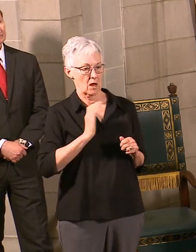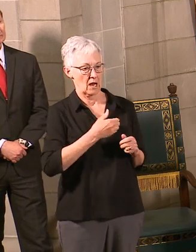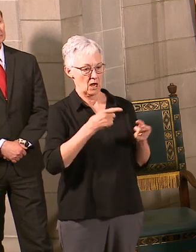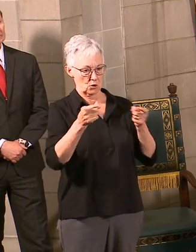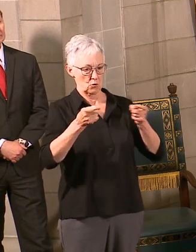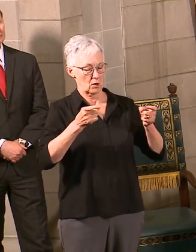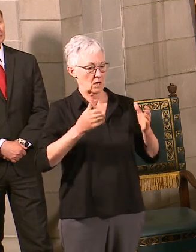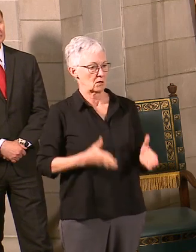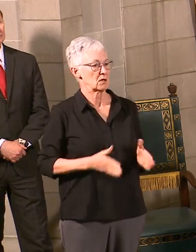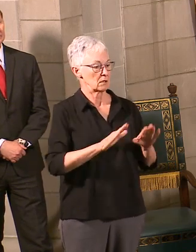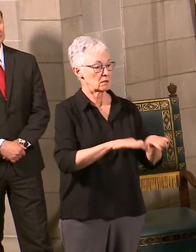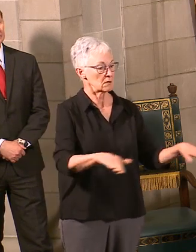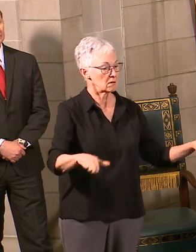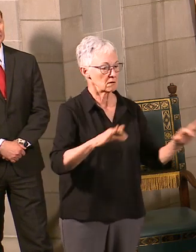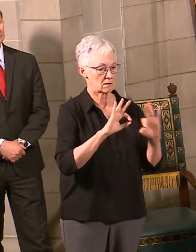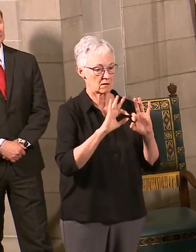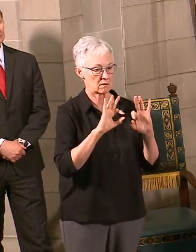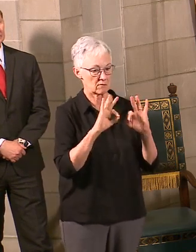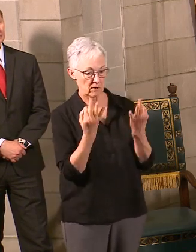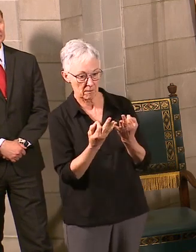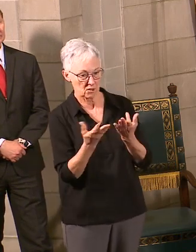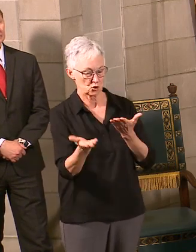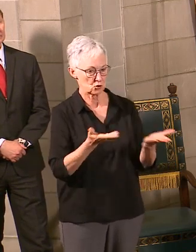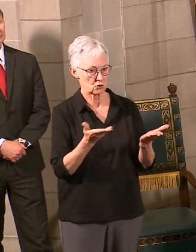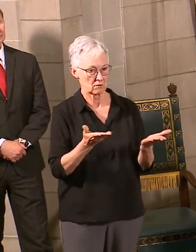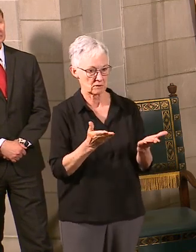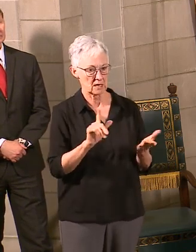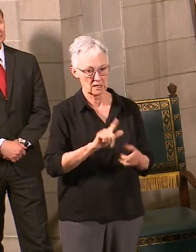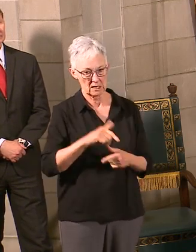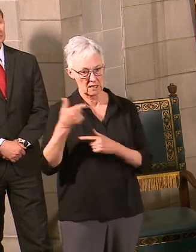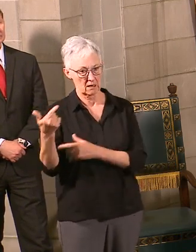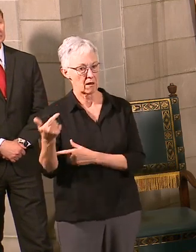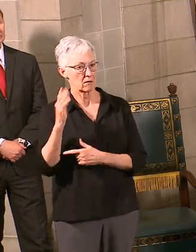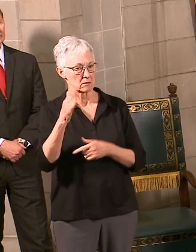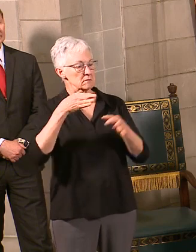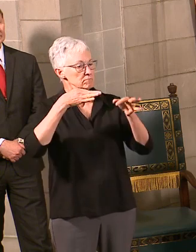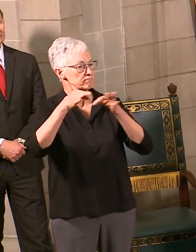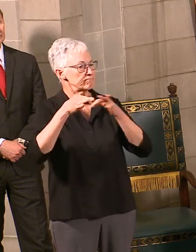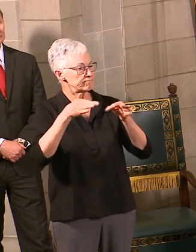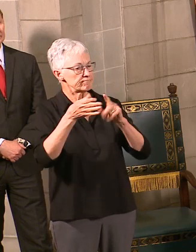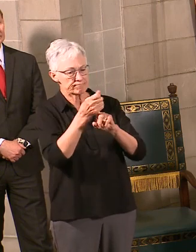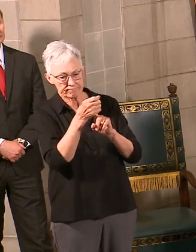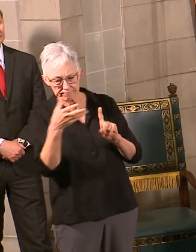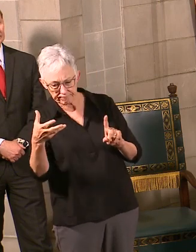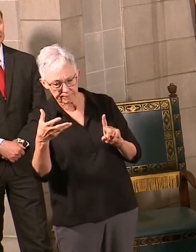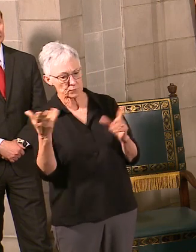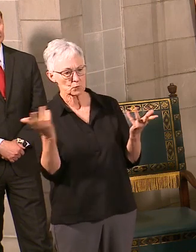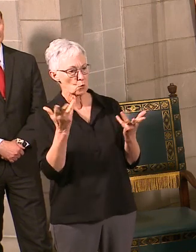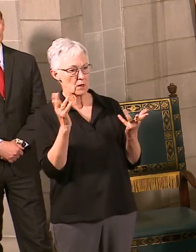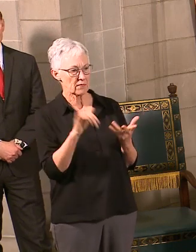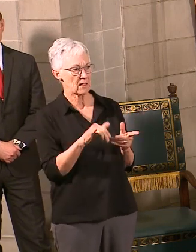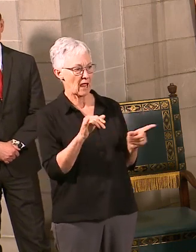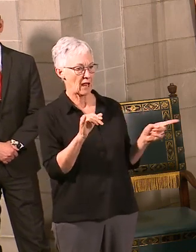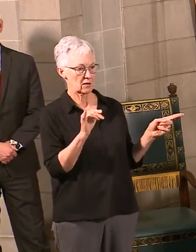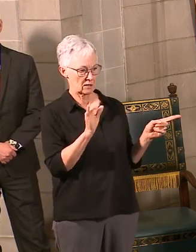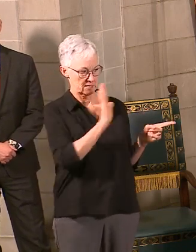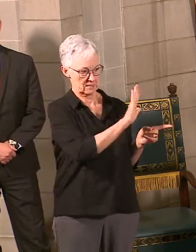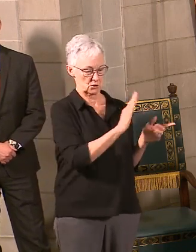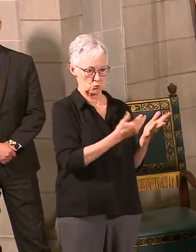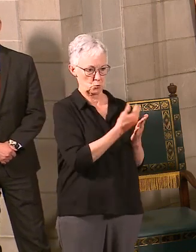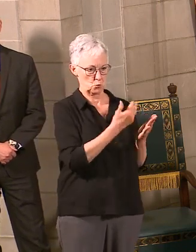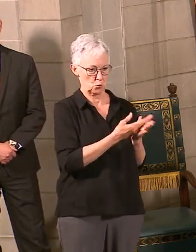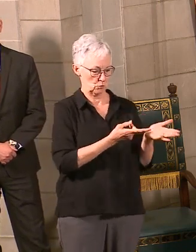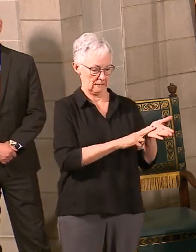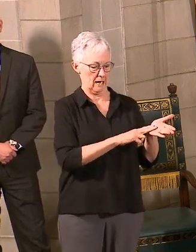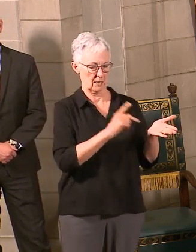Director for Children and Family Services, will next come up and talk a little bit more in detail about what that executive order will do and how it's going to help our families